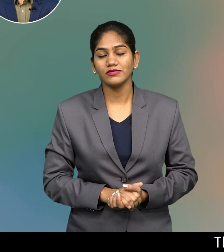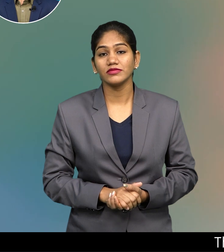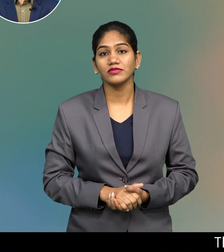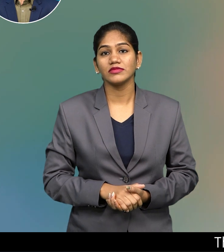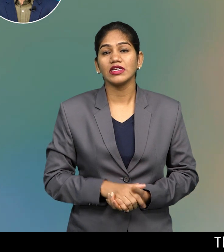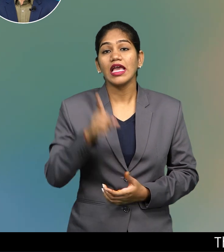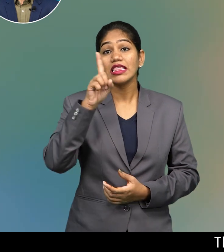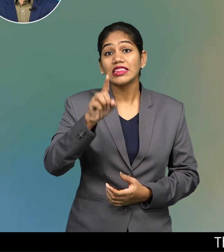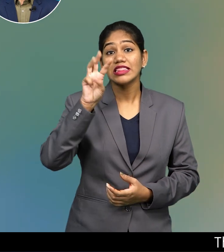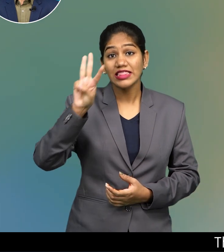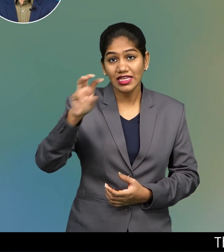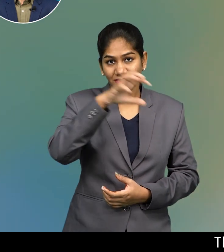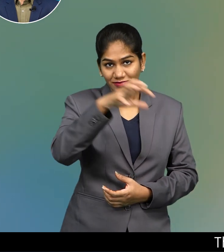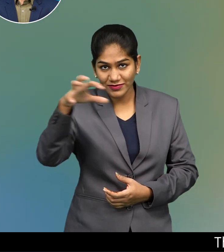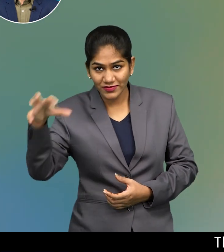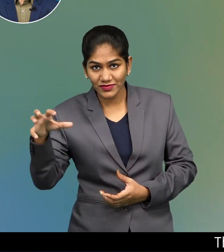13 states